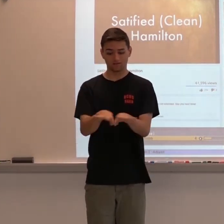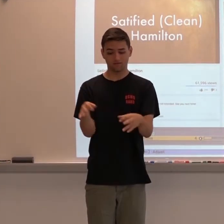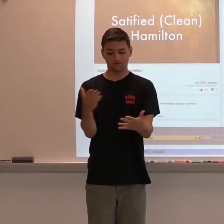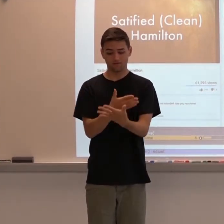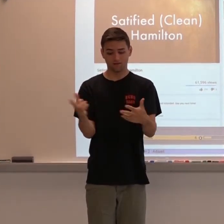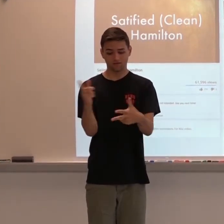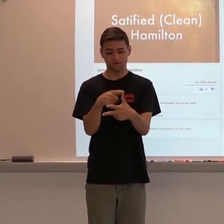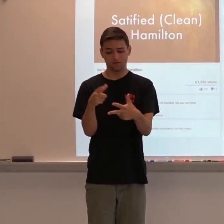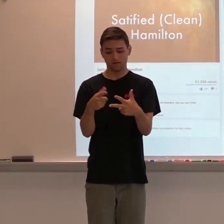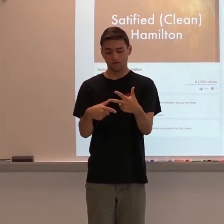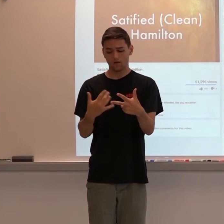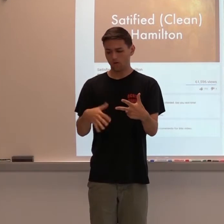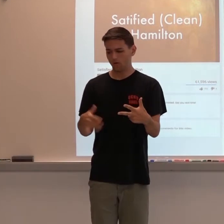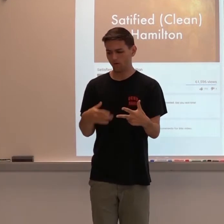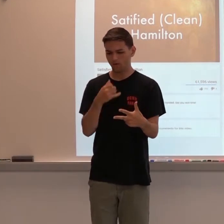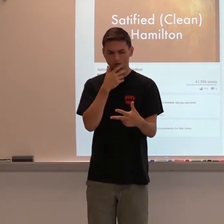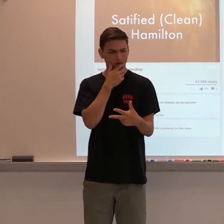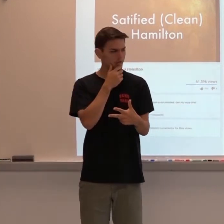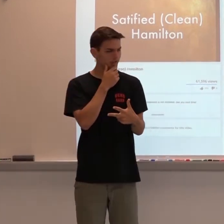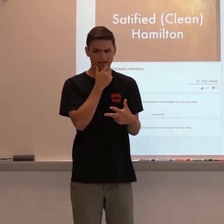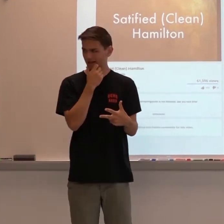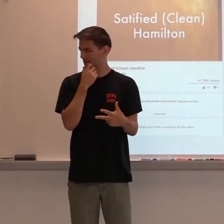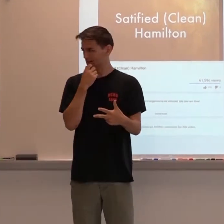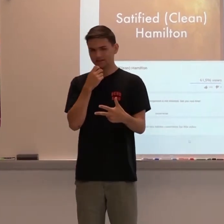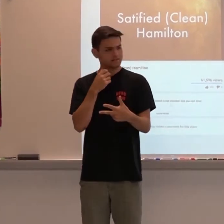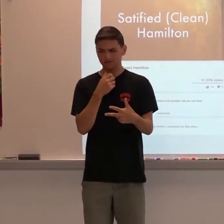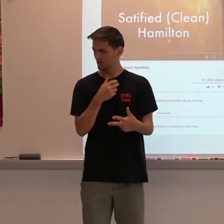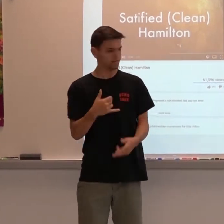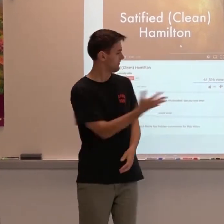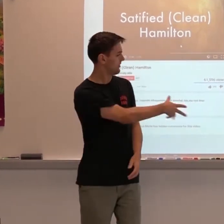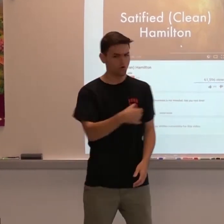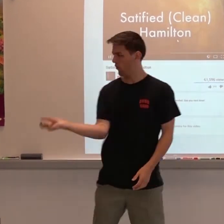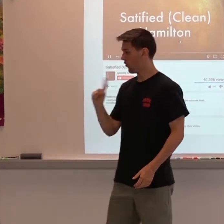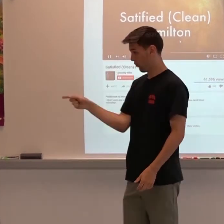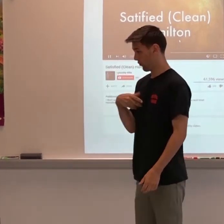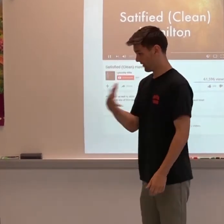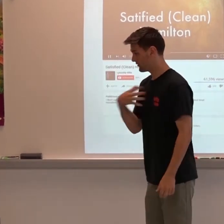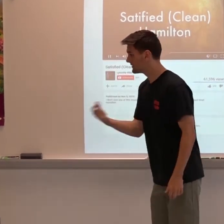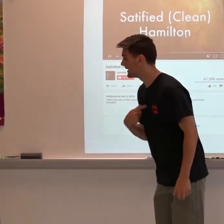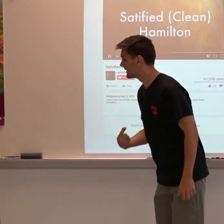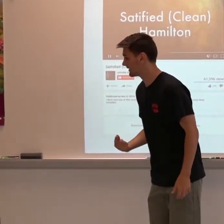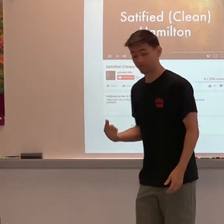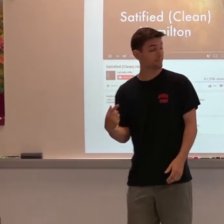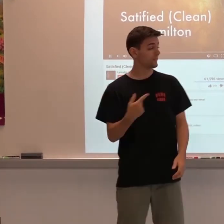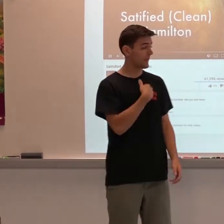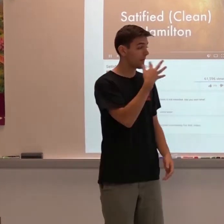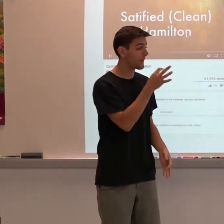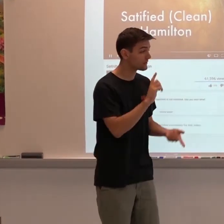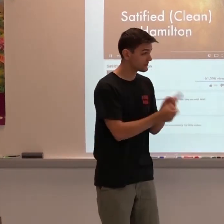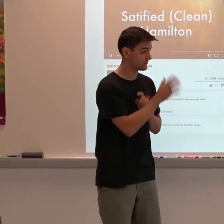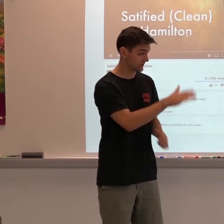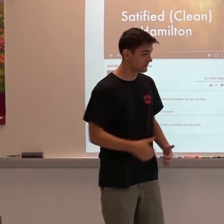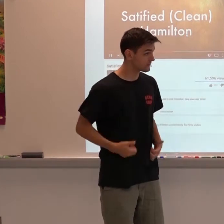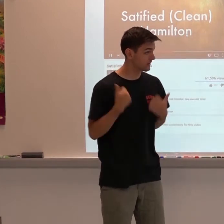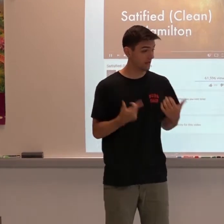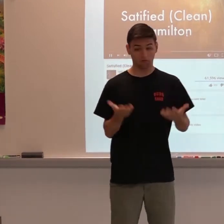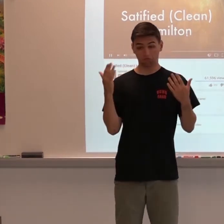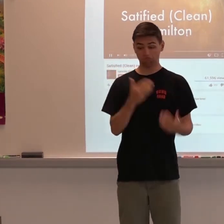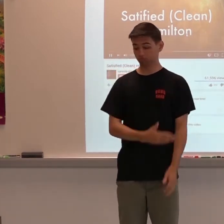3 fundamental truths at the exact same time. Where are you taking me? I'm about to change your life. Then by